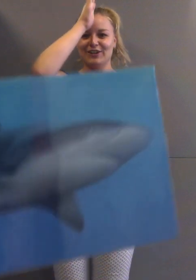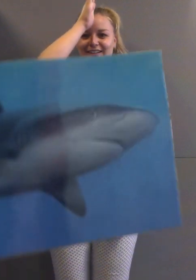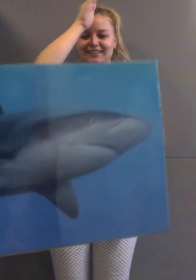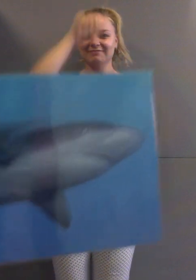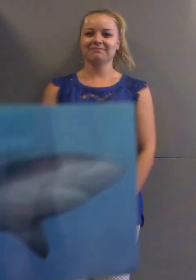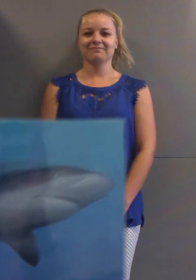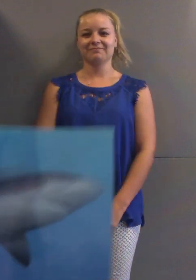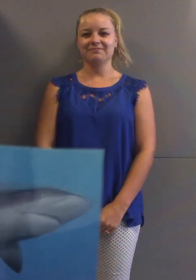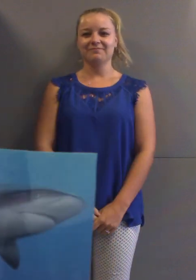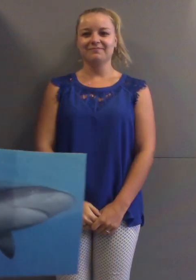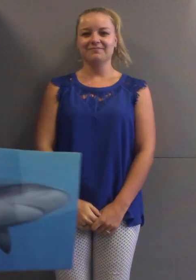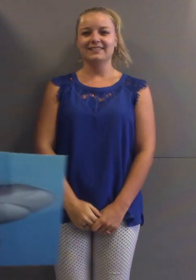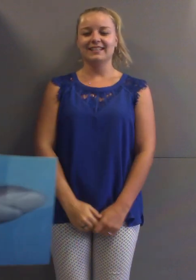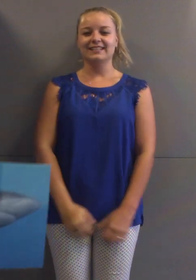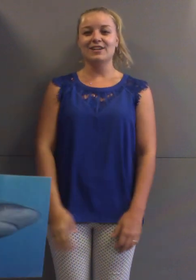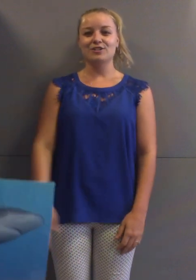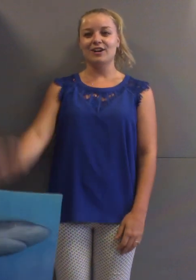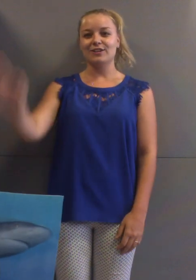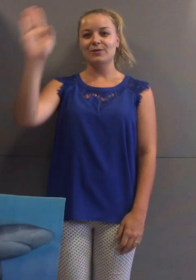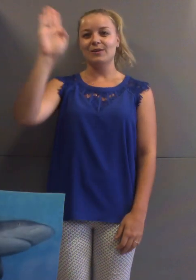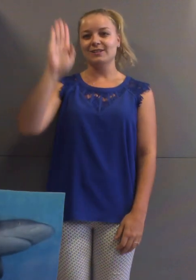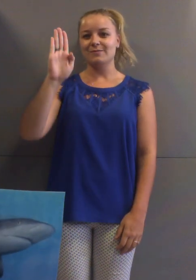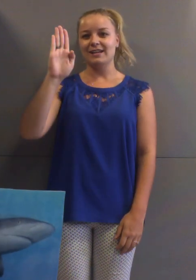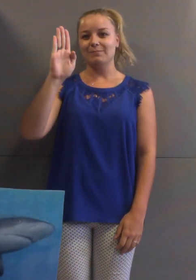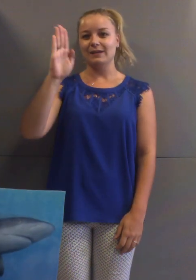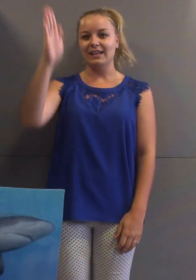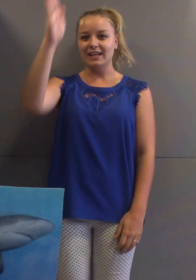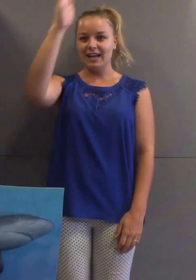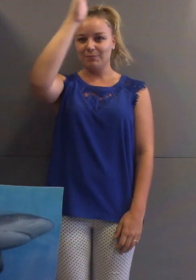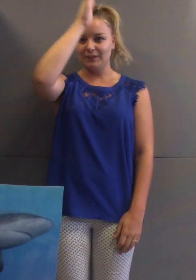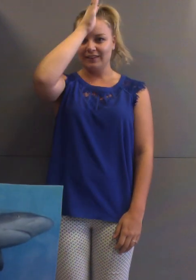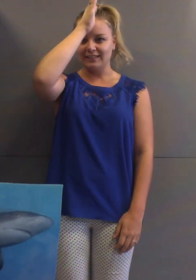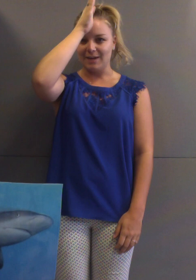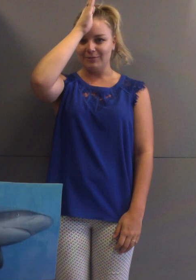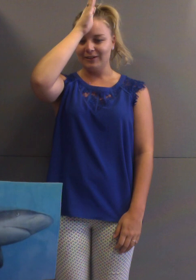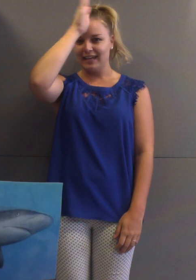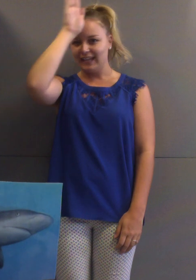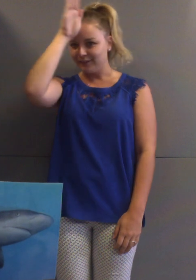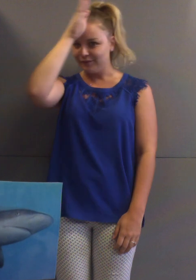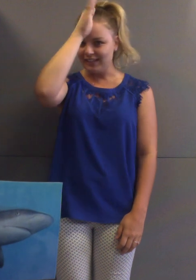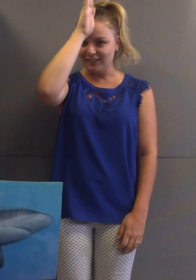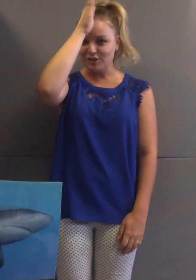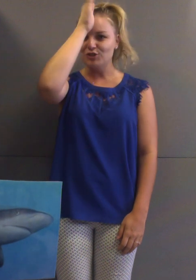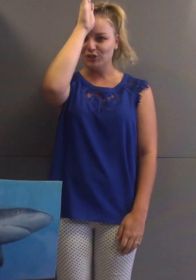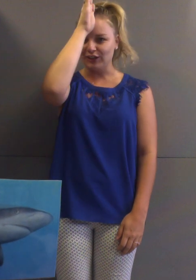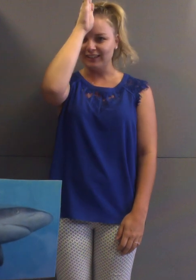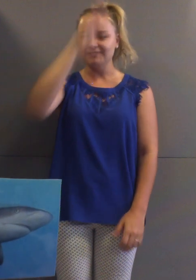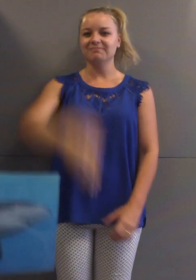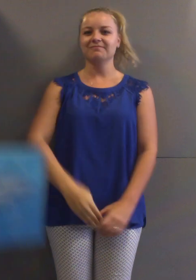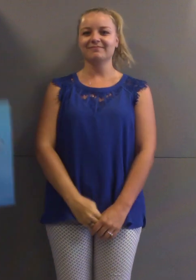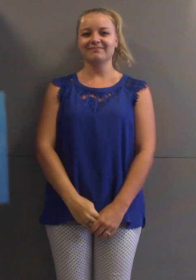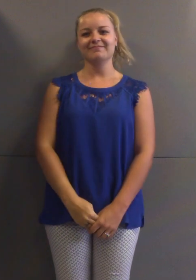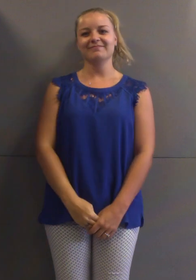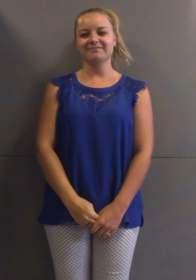shark. To sign shark, you also make a B and put it on the top of your head like a fin. Shark.